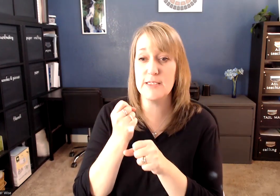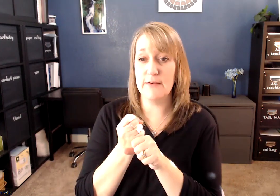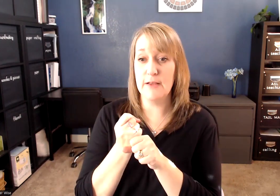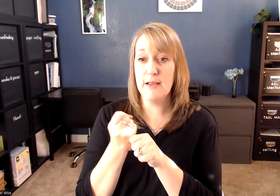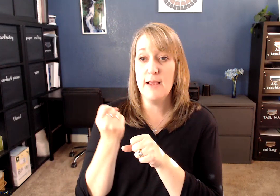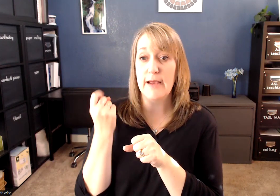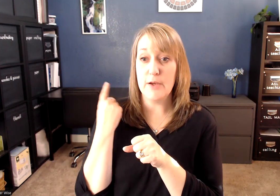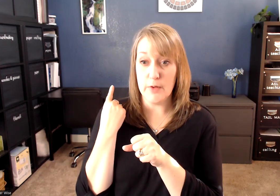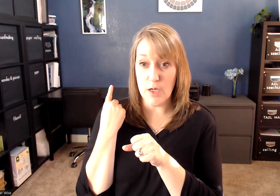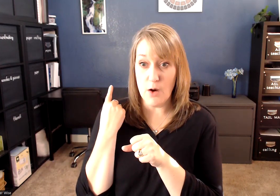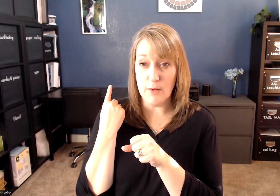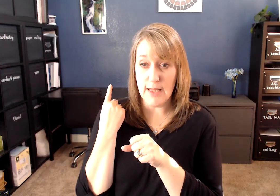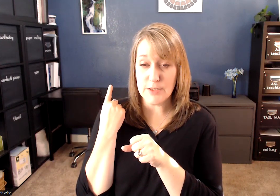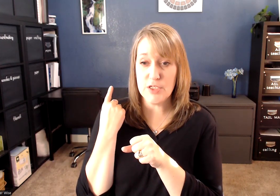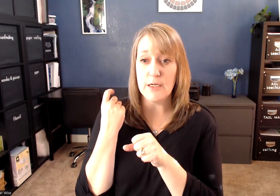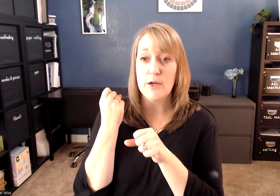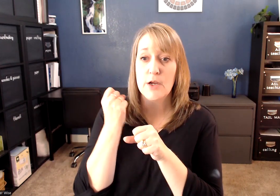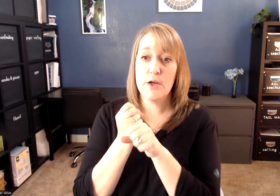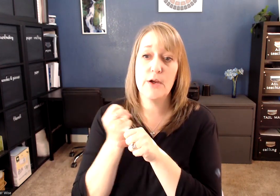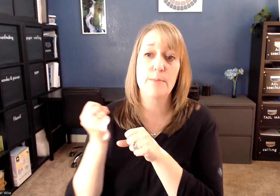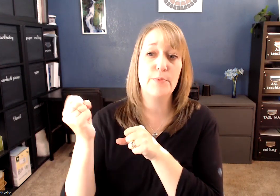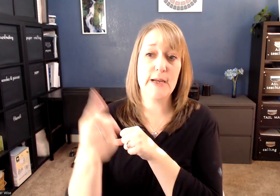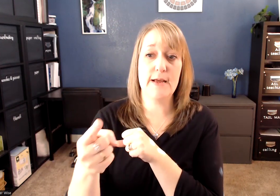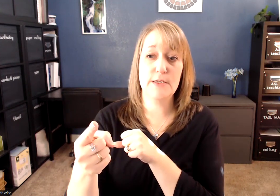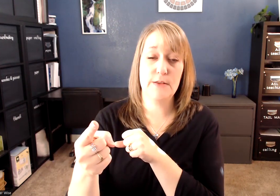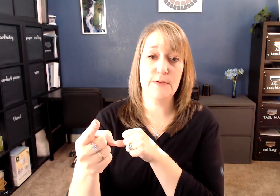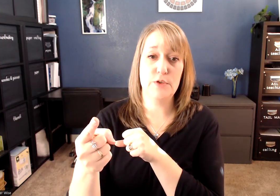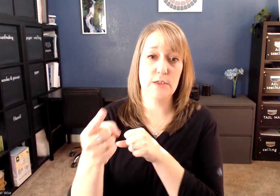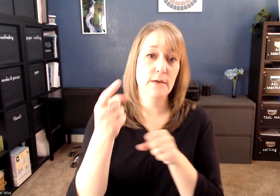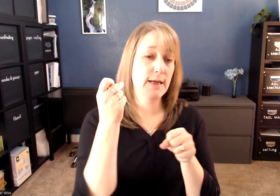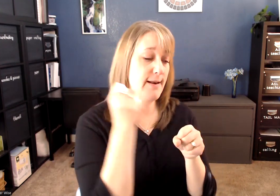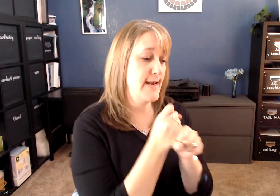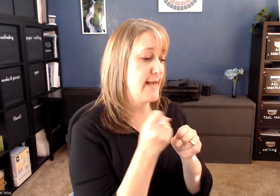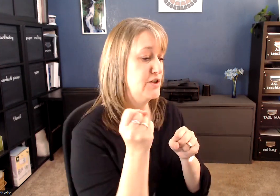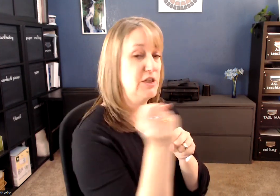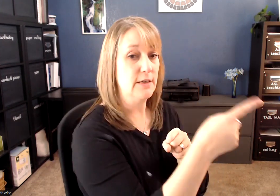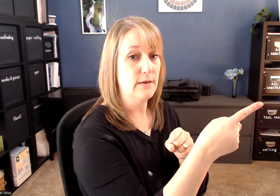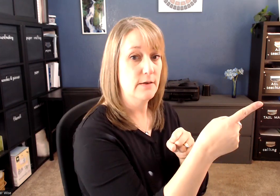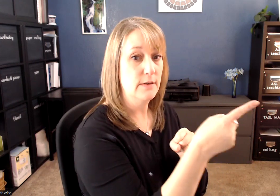instead of a year ago or last year, you're going to bring it out into the future. Next year.